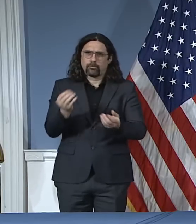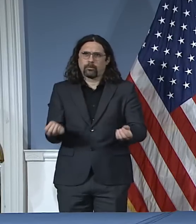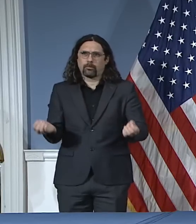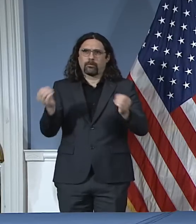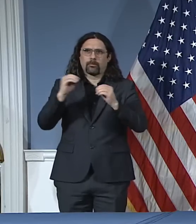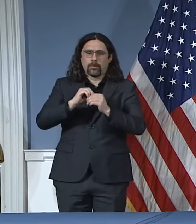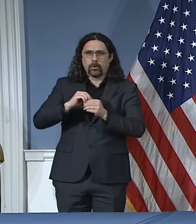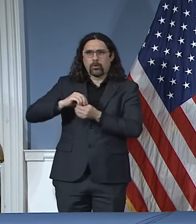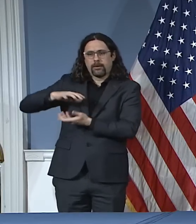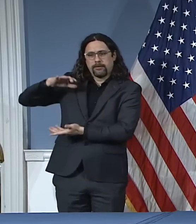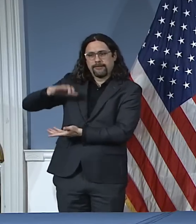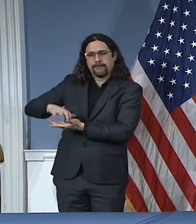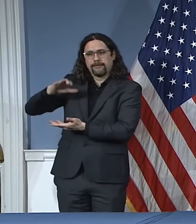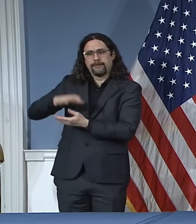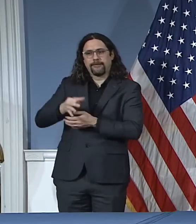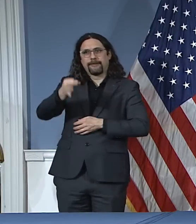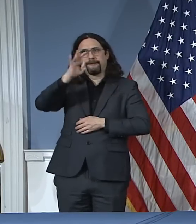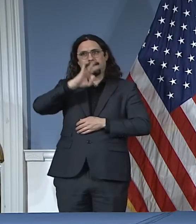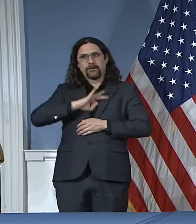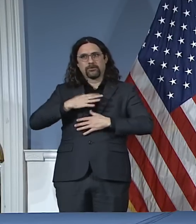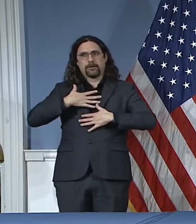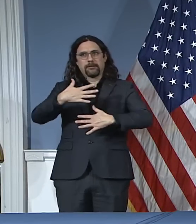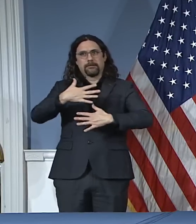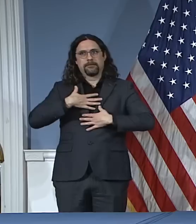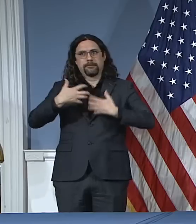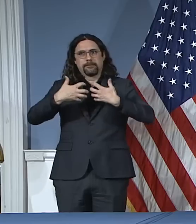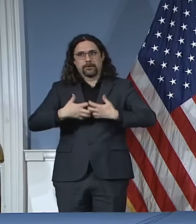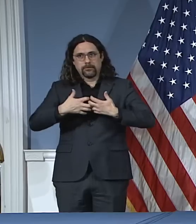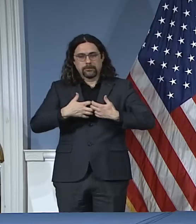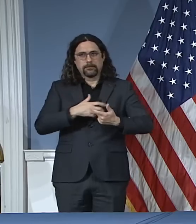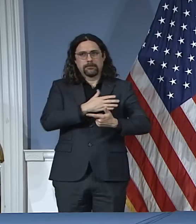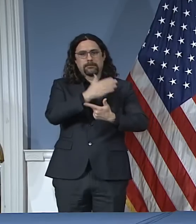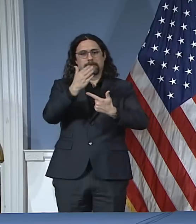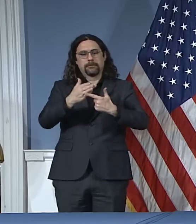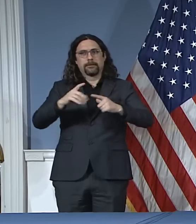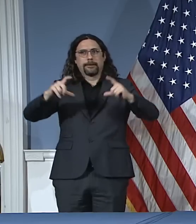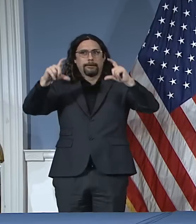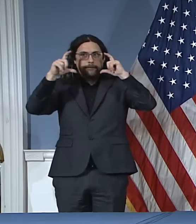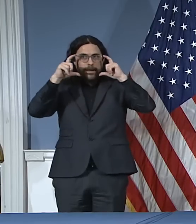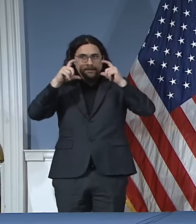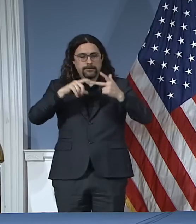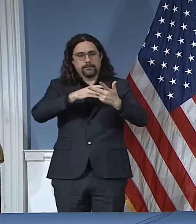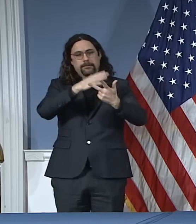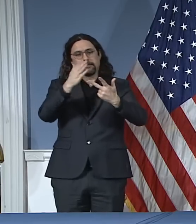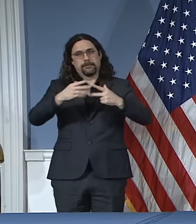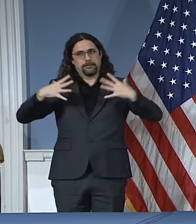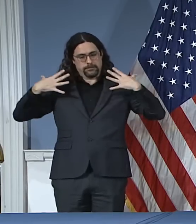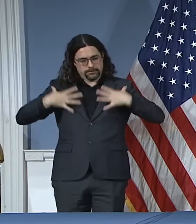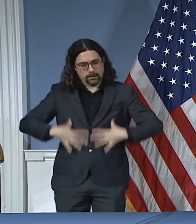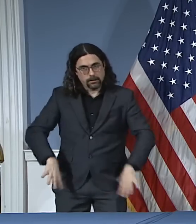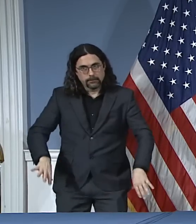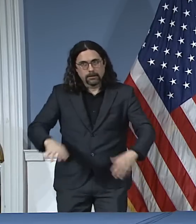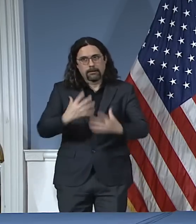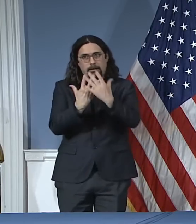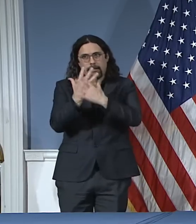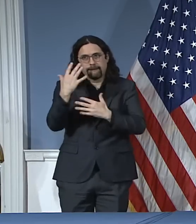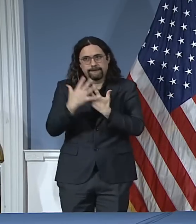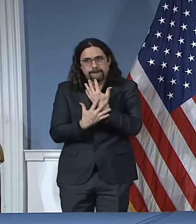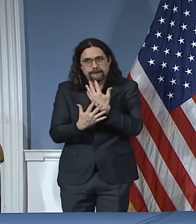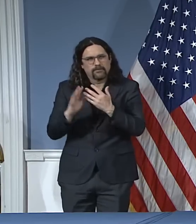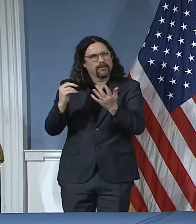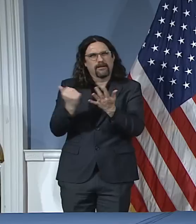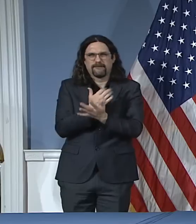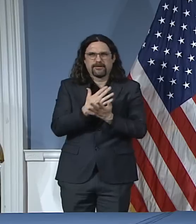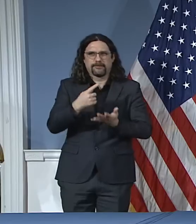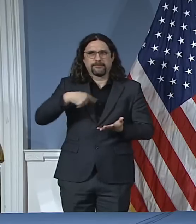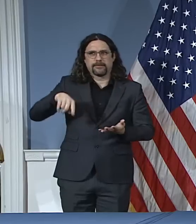hospital surgical gowns, anything and everything that we need. This is in no way letting the federal government off the hook. But it